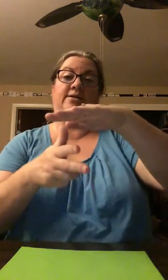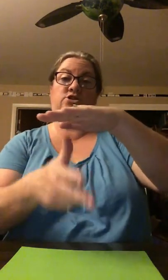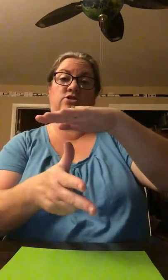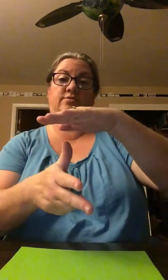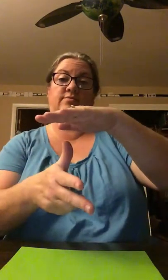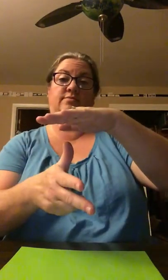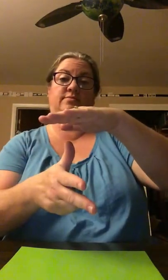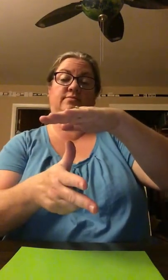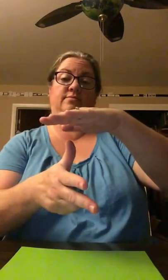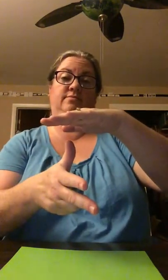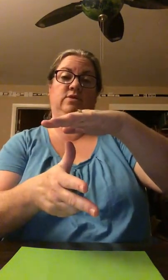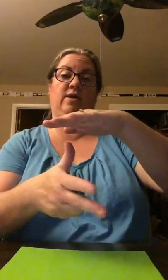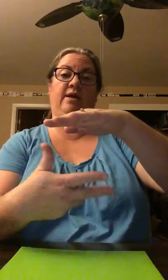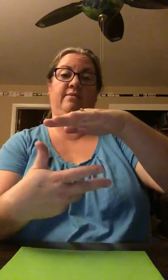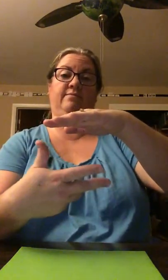Garage. Okay?